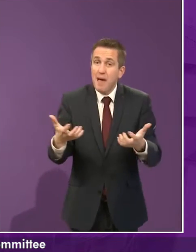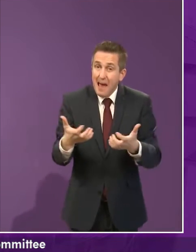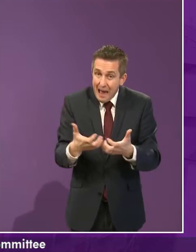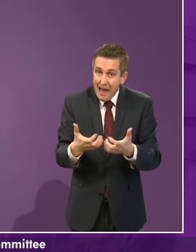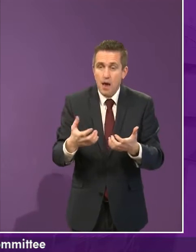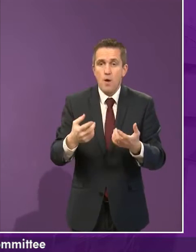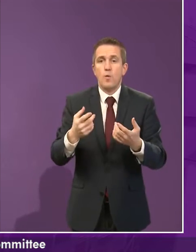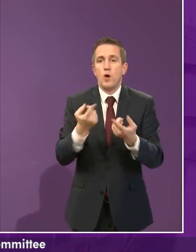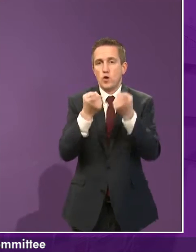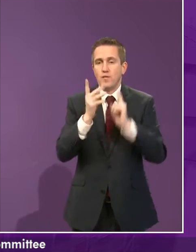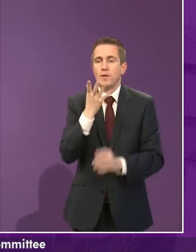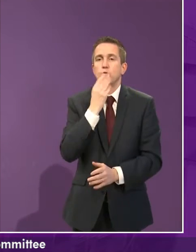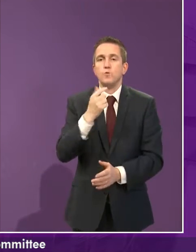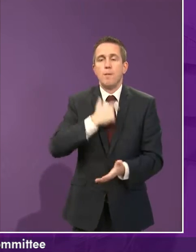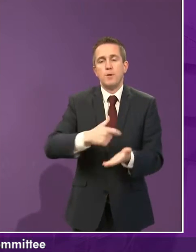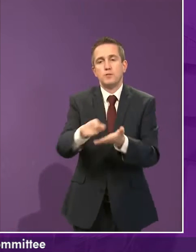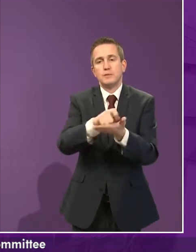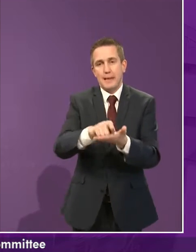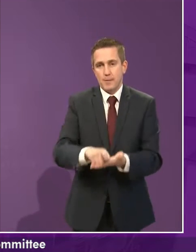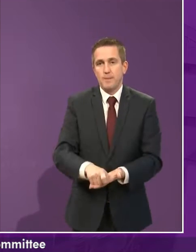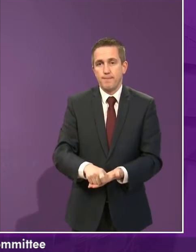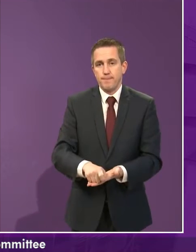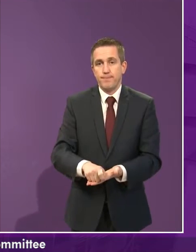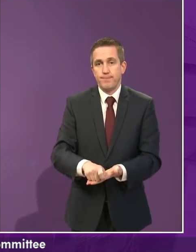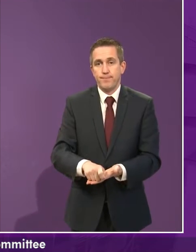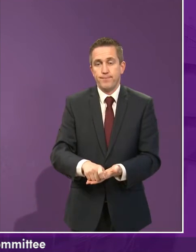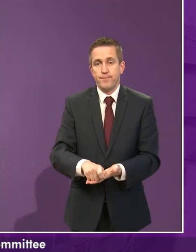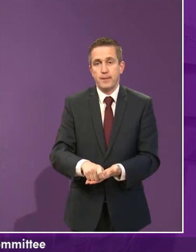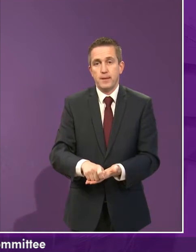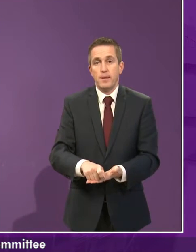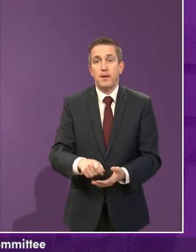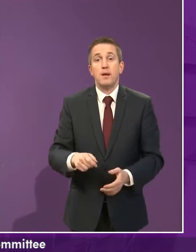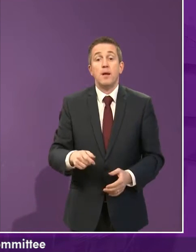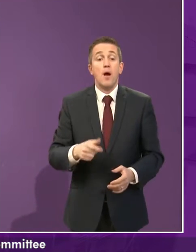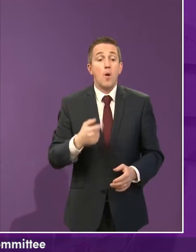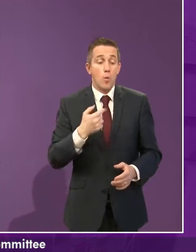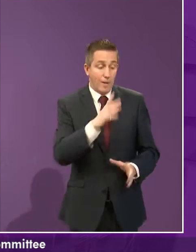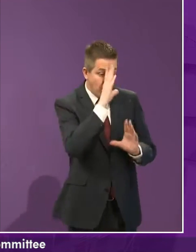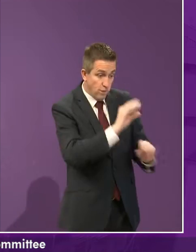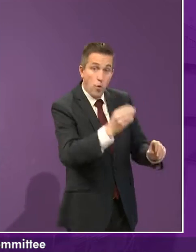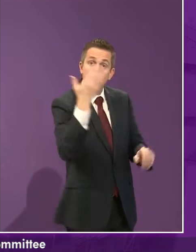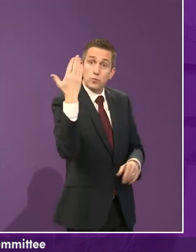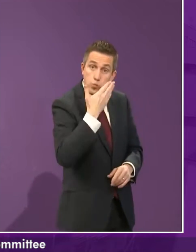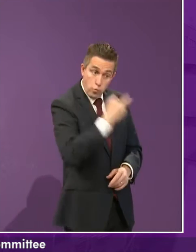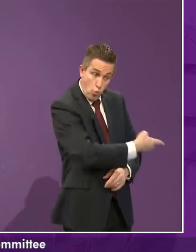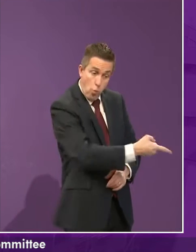used. We do a lot of outreach activity, working with schools,